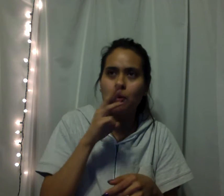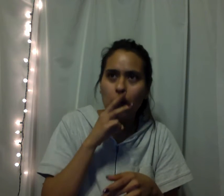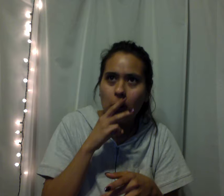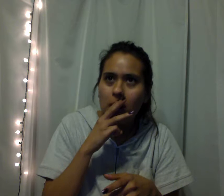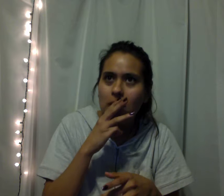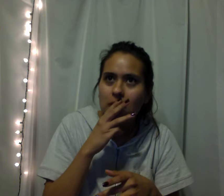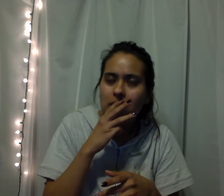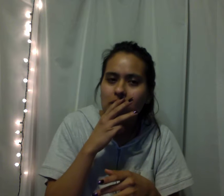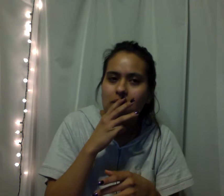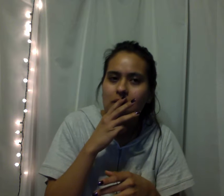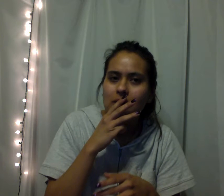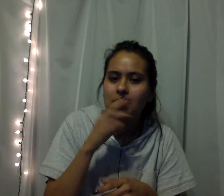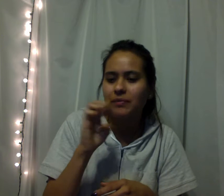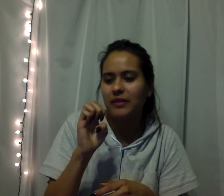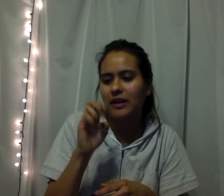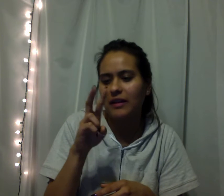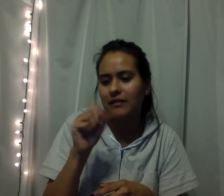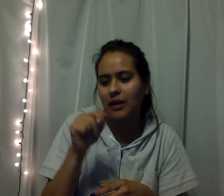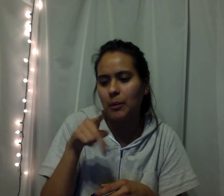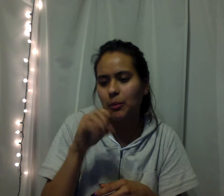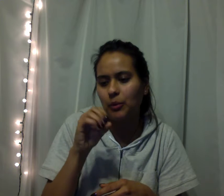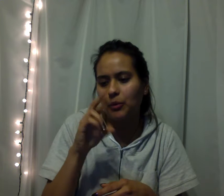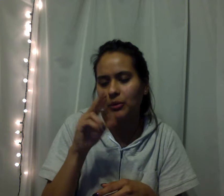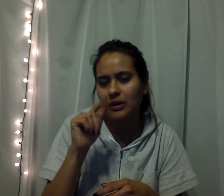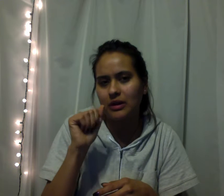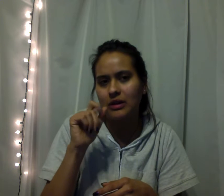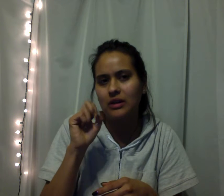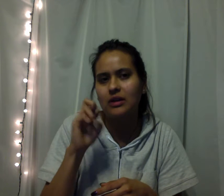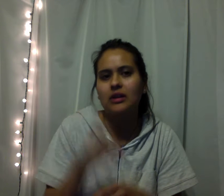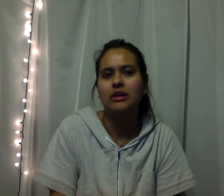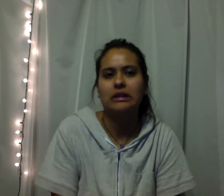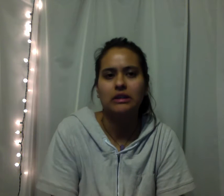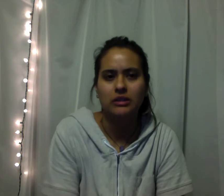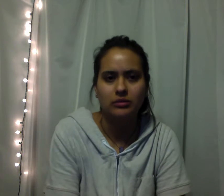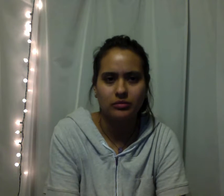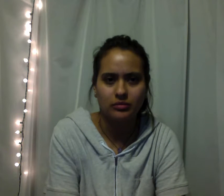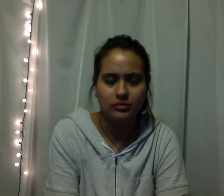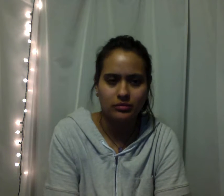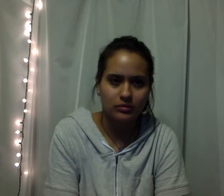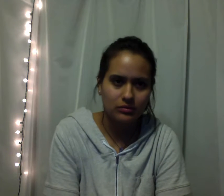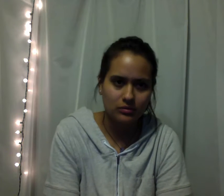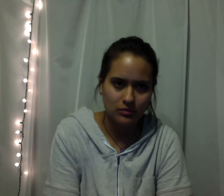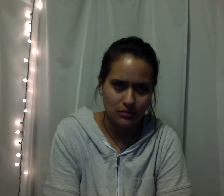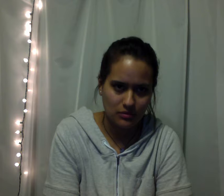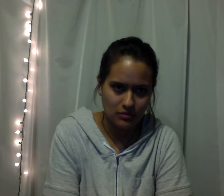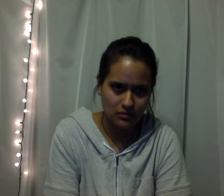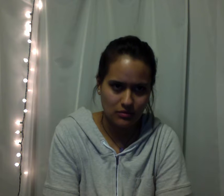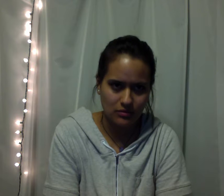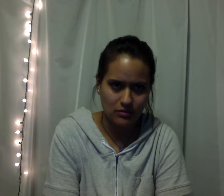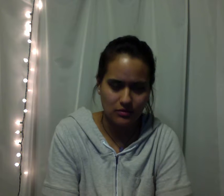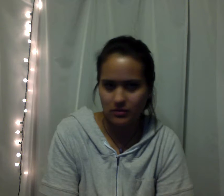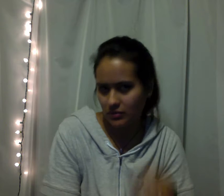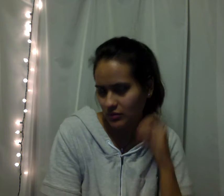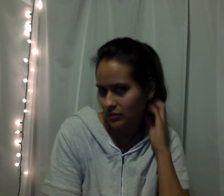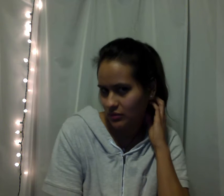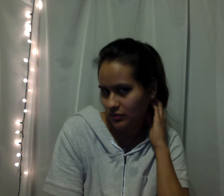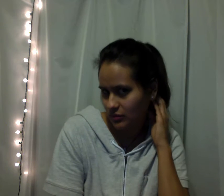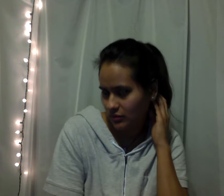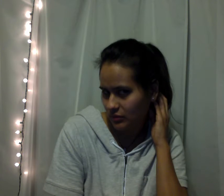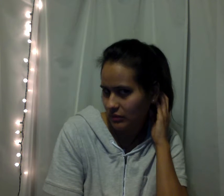Okay. Salt stays, evaporation, the water rises to the top, runs down the side, you can collect that fresh water. Now, evaporation, this is